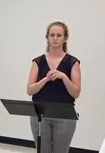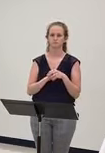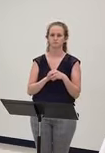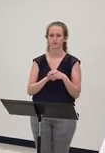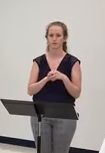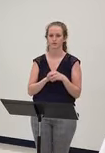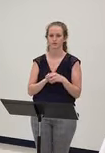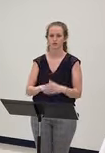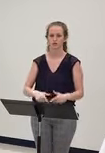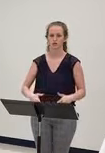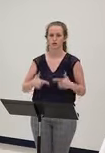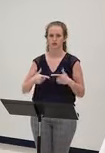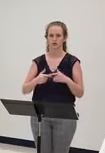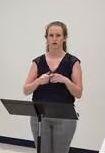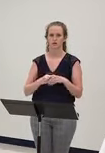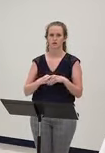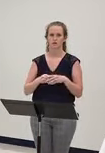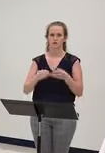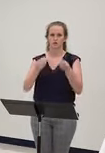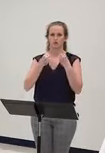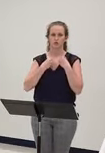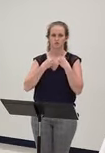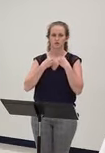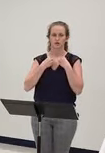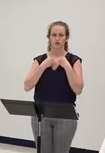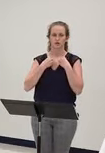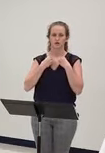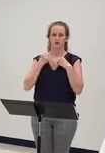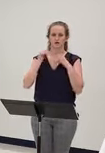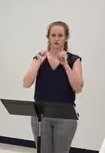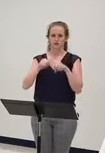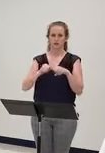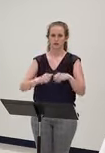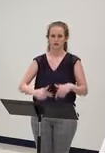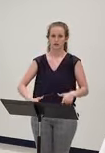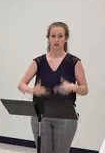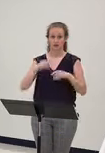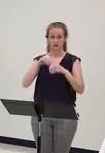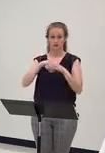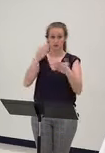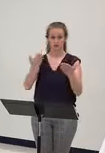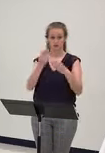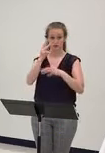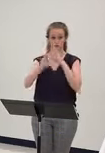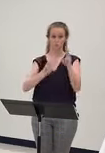life that allows us to participate in this world, in eternal life,